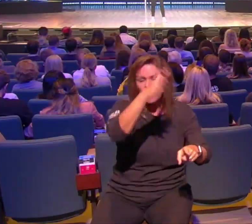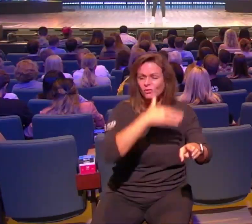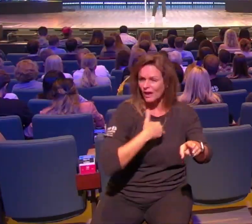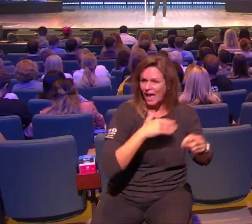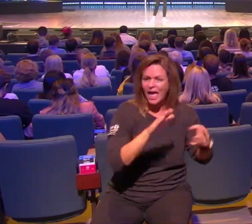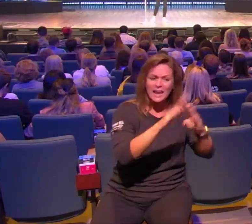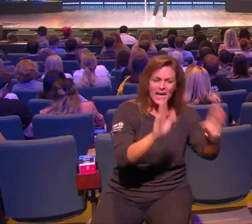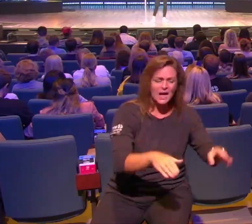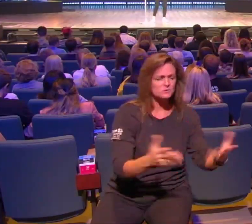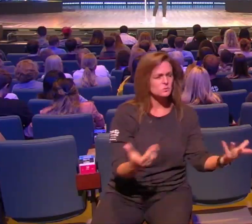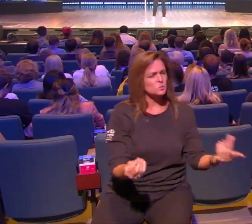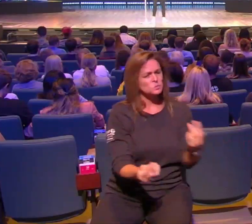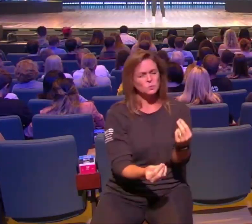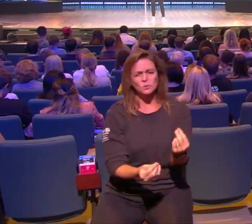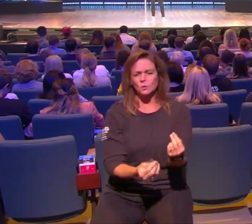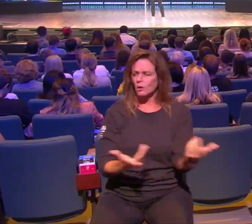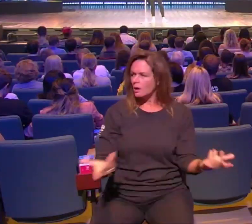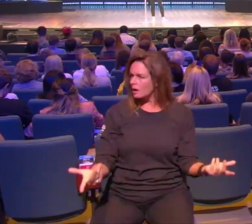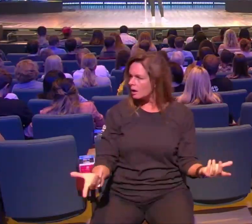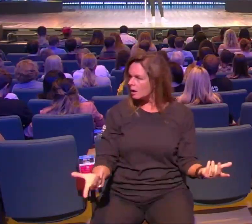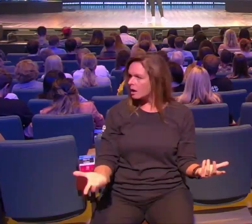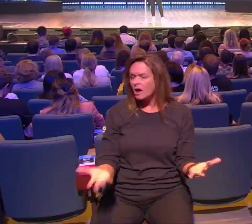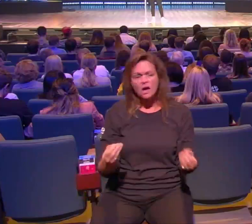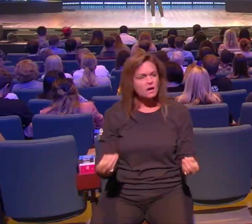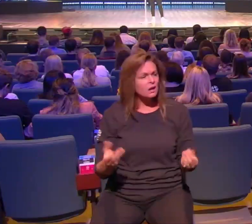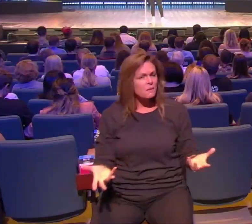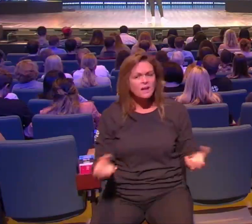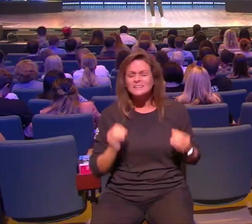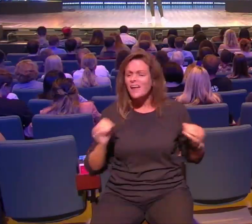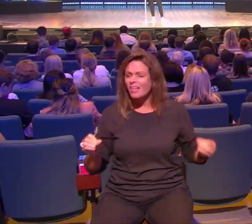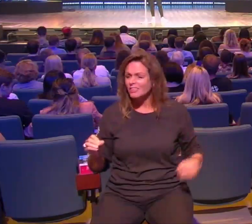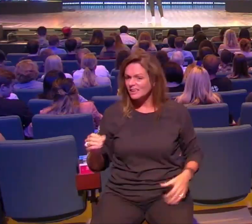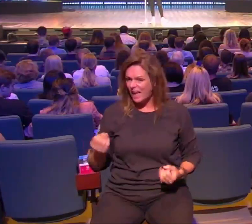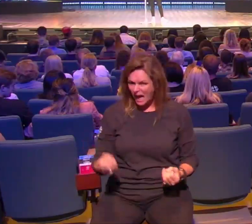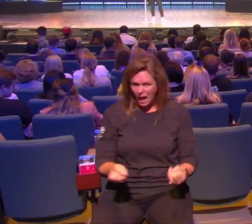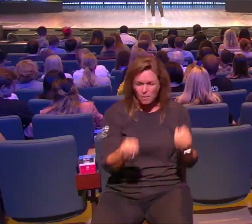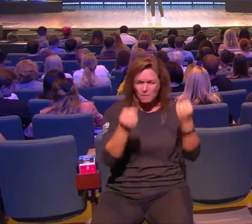that everybody else was going to get. In the entire census,